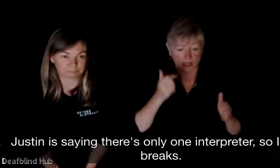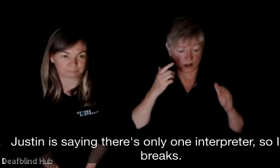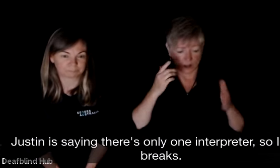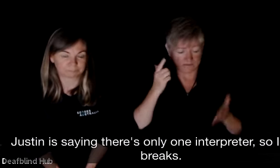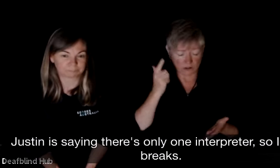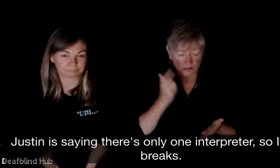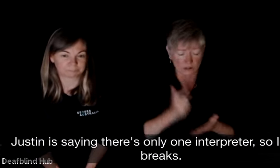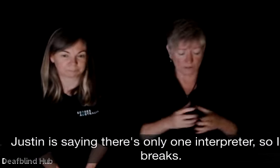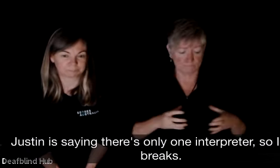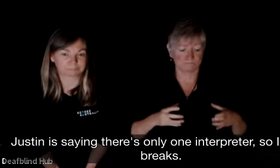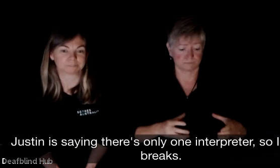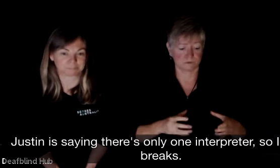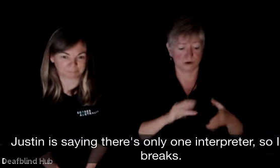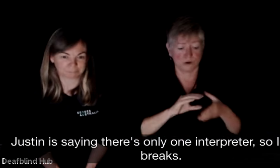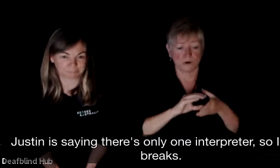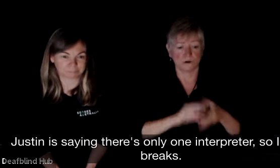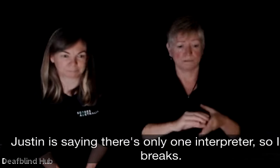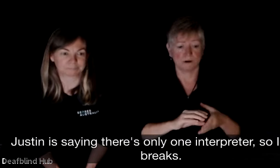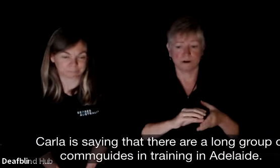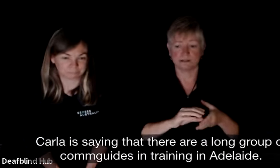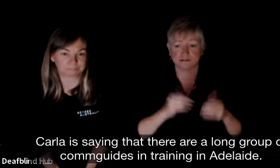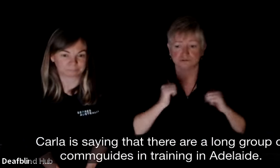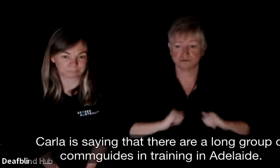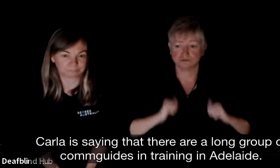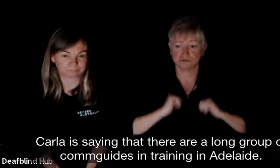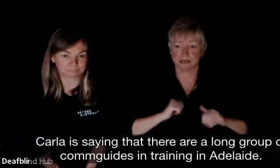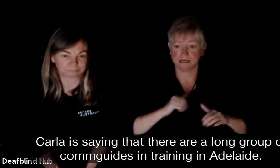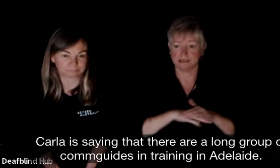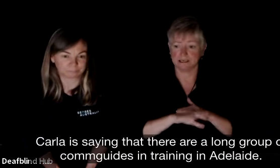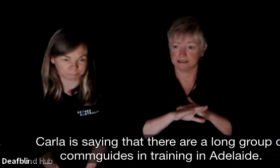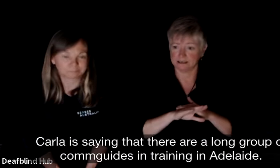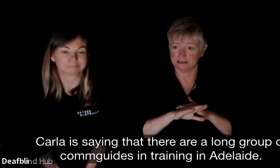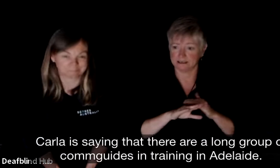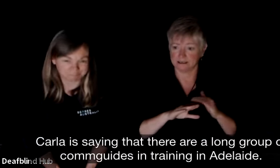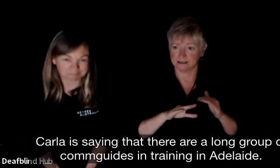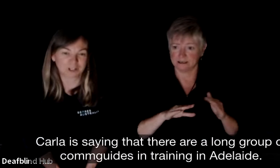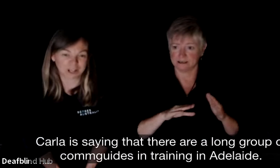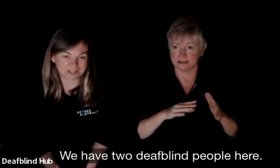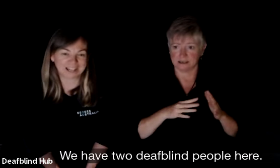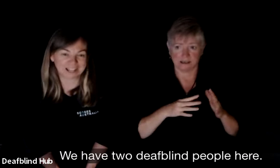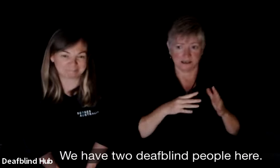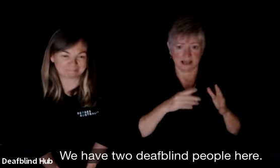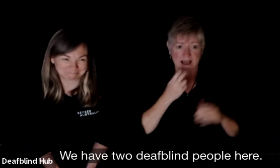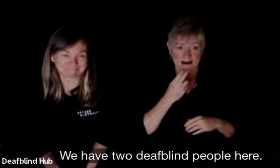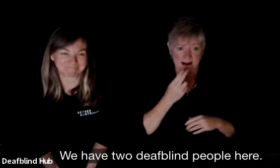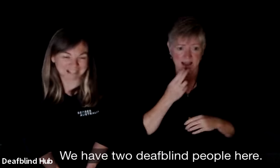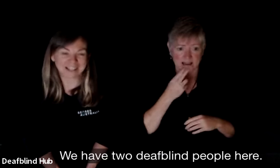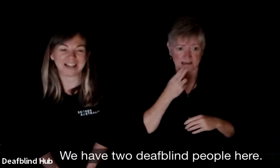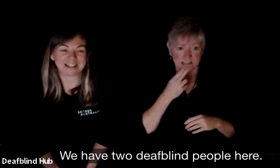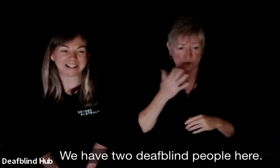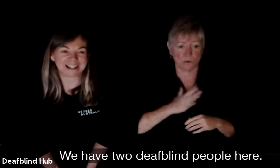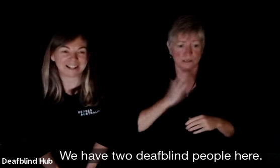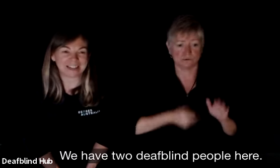We have 2 deafblind people here. We need to leave the meeting as we need to continue with our program. All the best with this webinar.